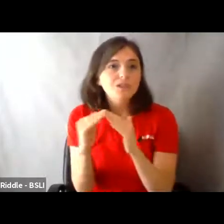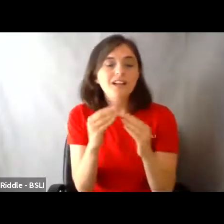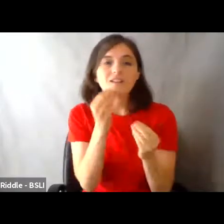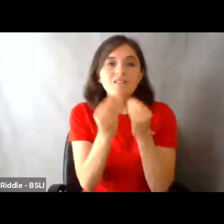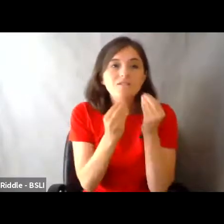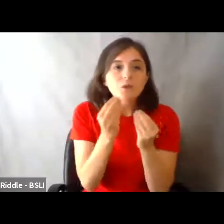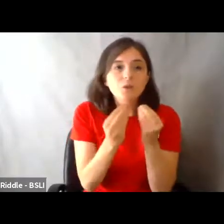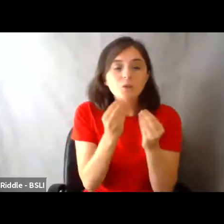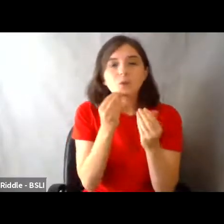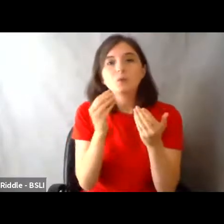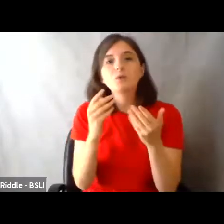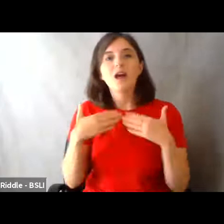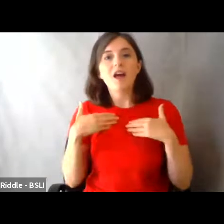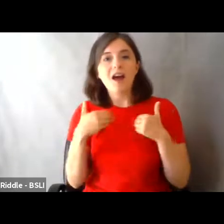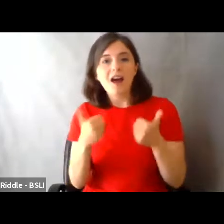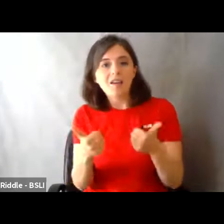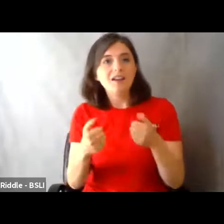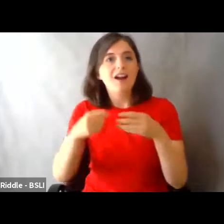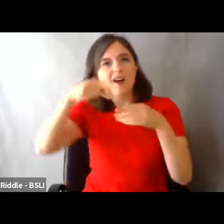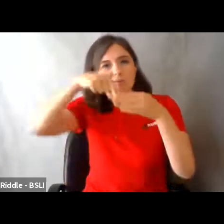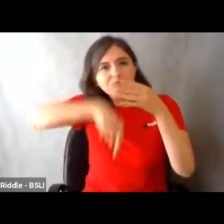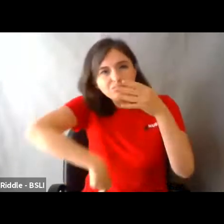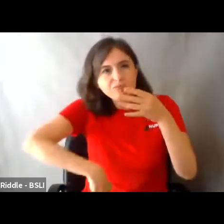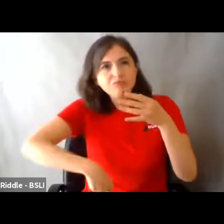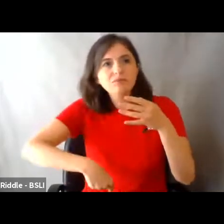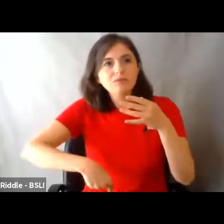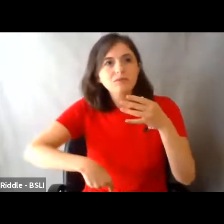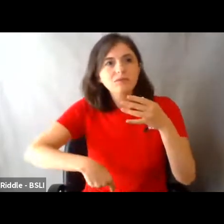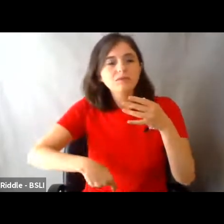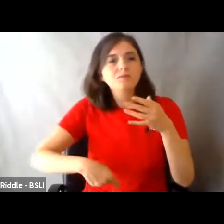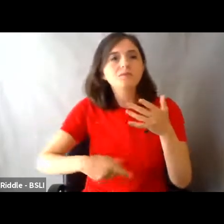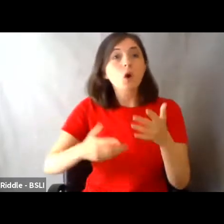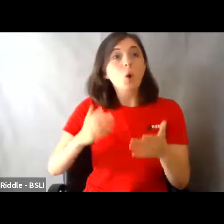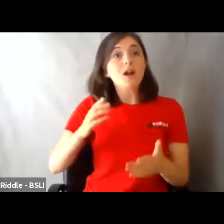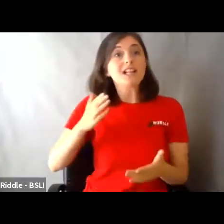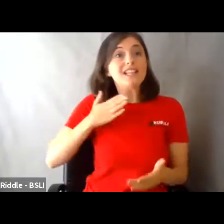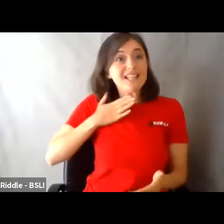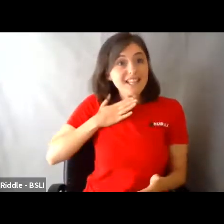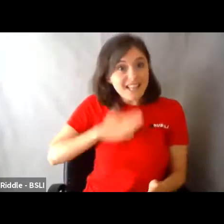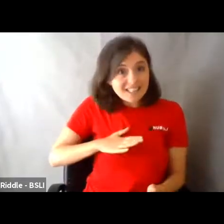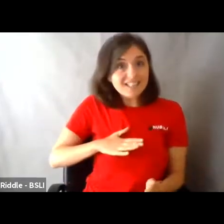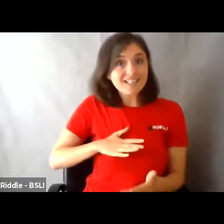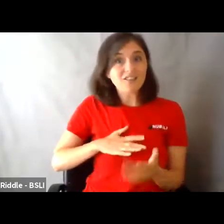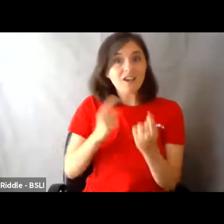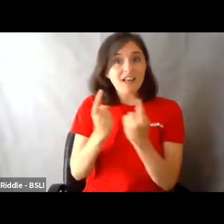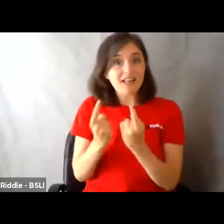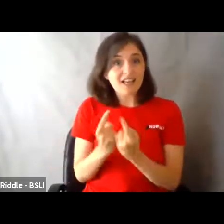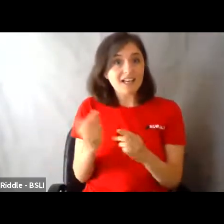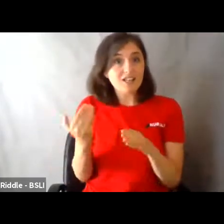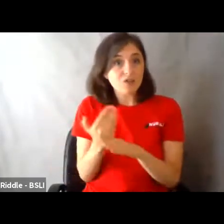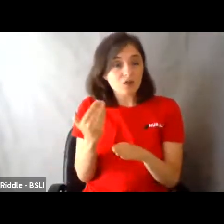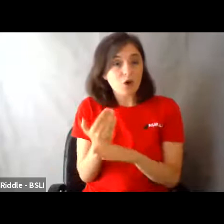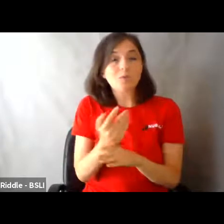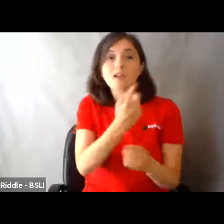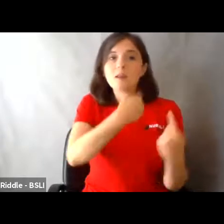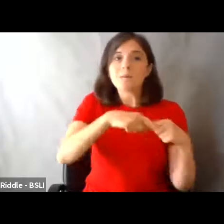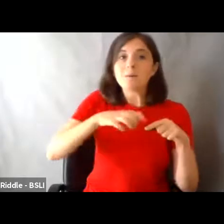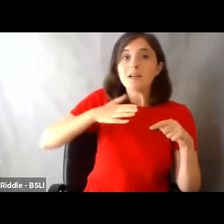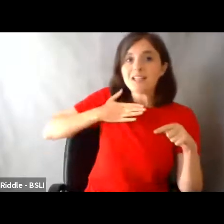a more expanded list of things that we would describe as kind of necessary for people to exist, including things like transport,